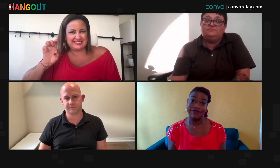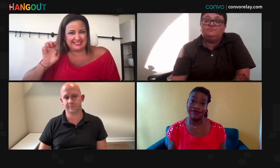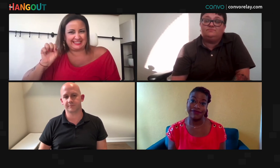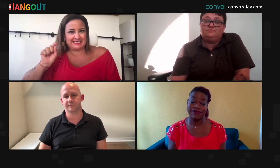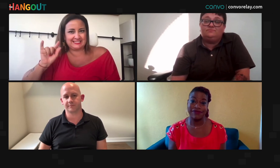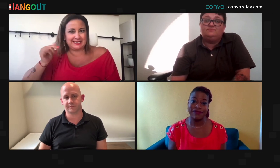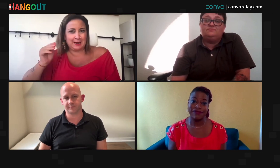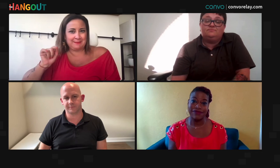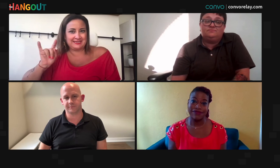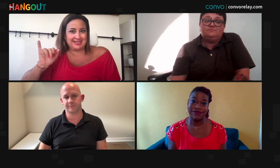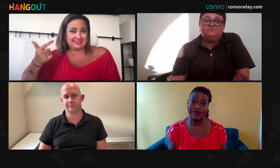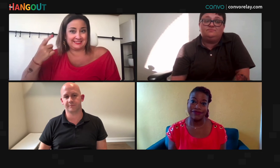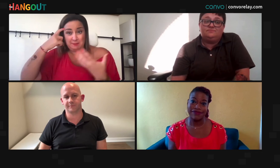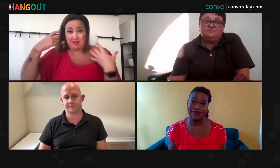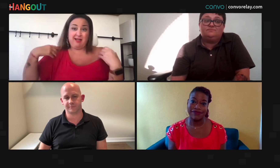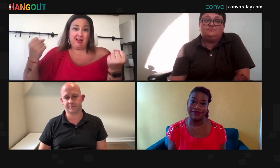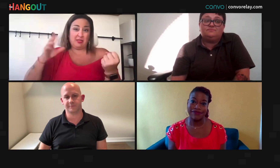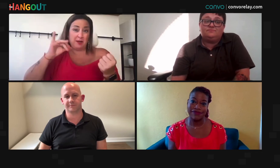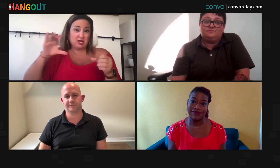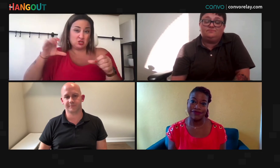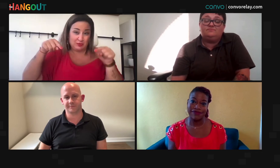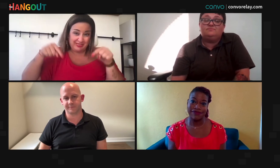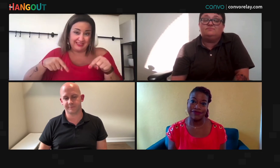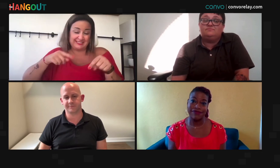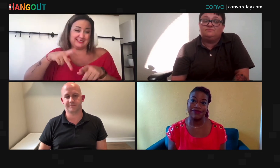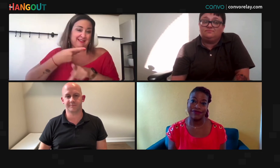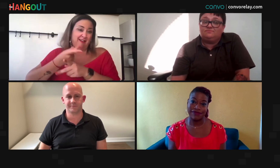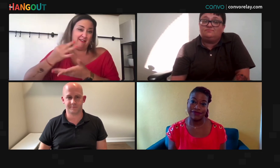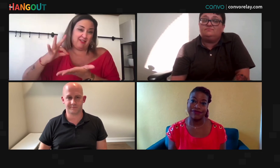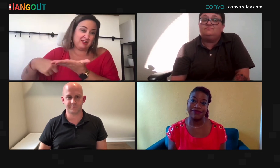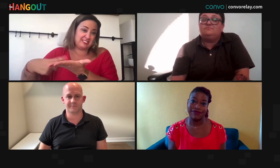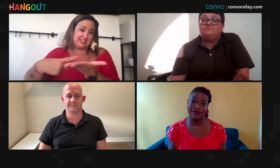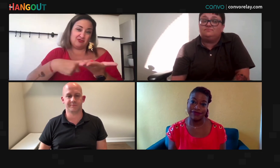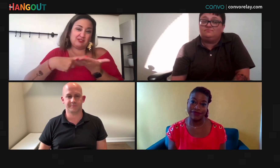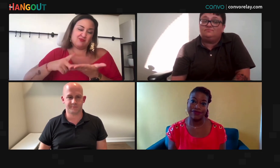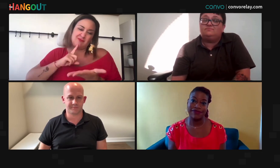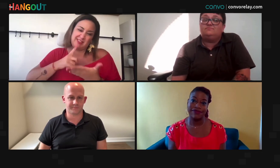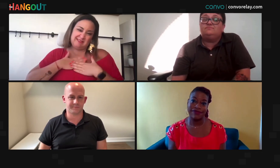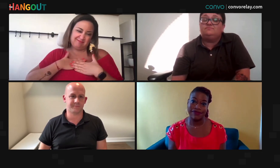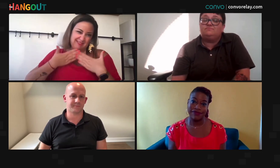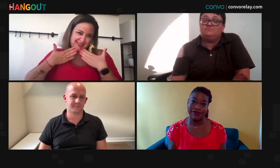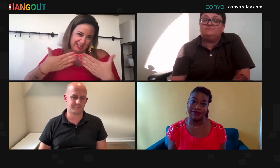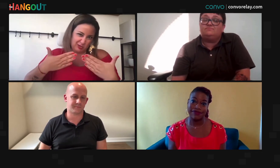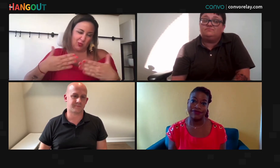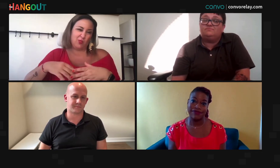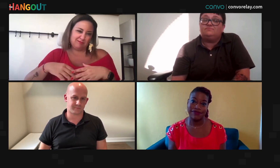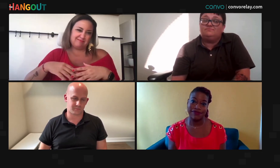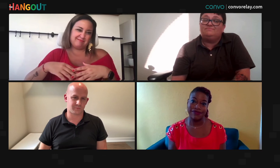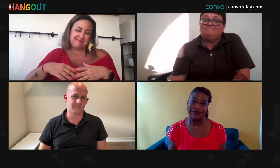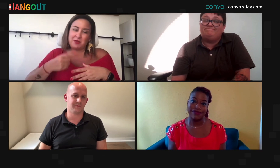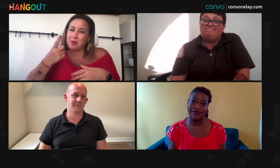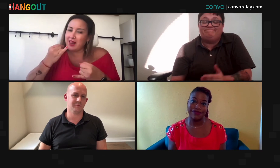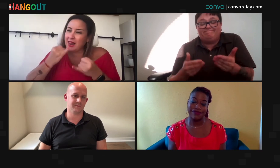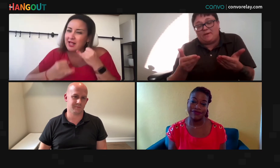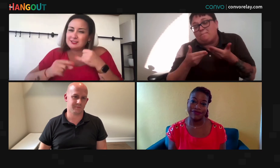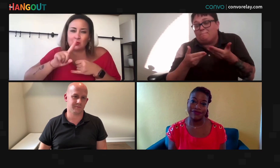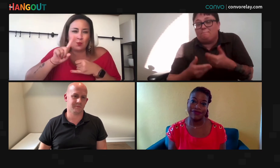You guys are destigmatizing mental health by doing this kind of discussion and having these conversations. So thank